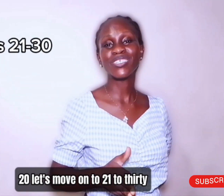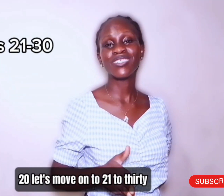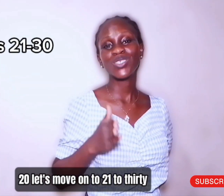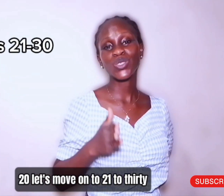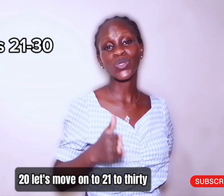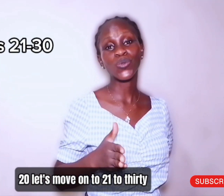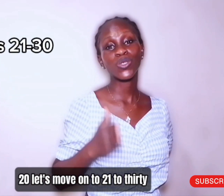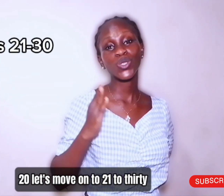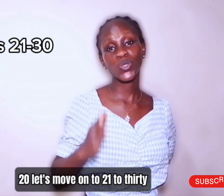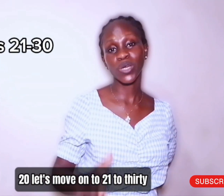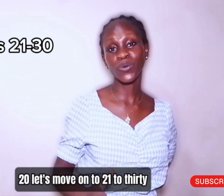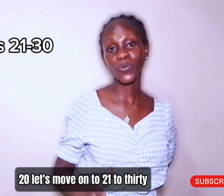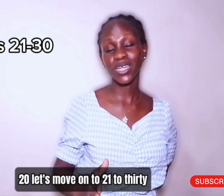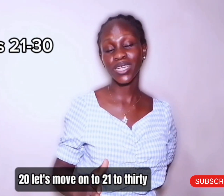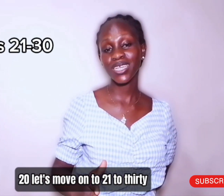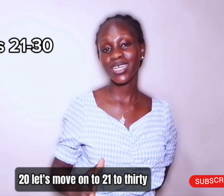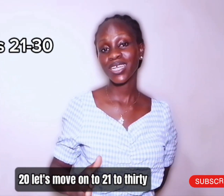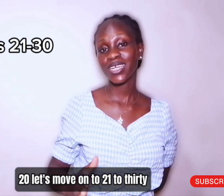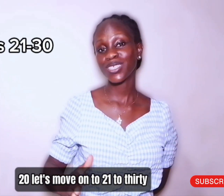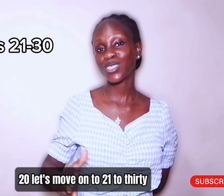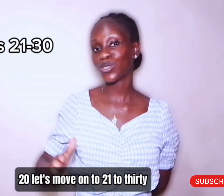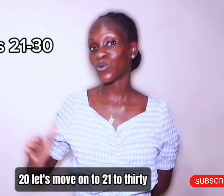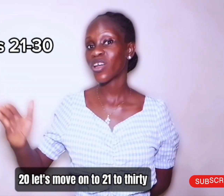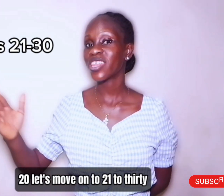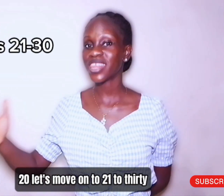to 21 to 30.